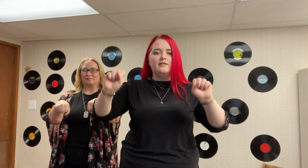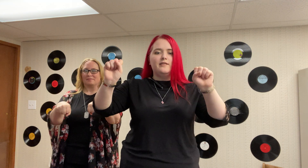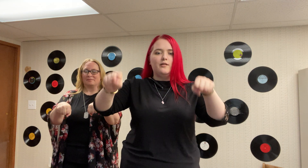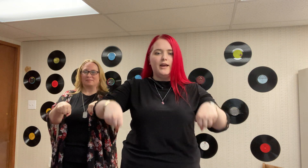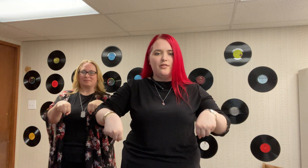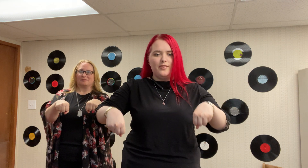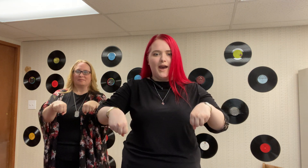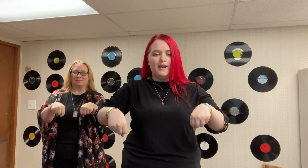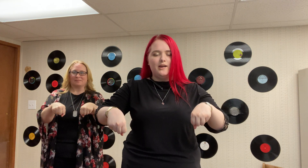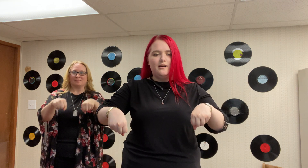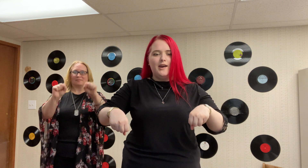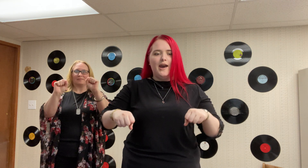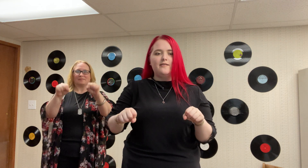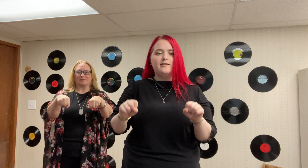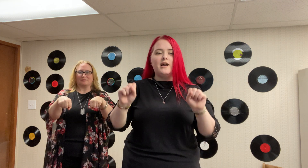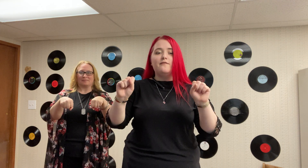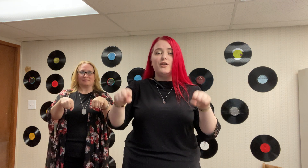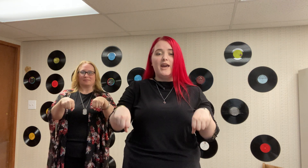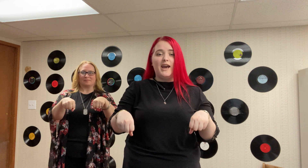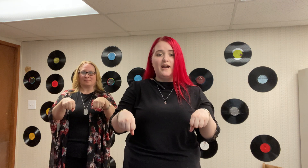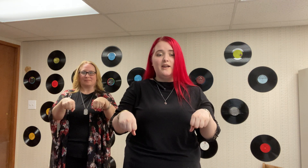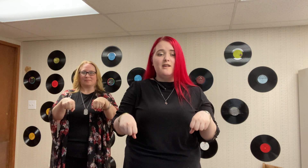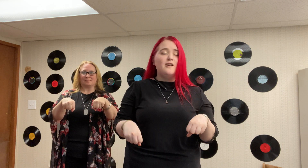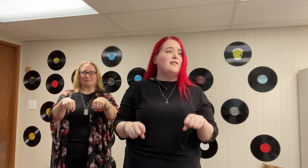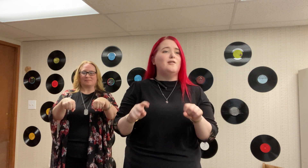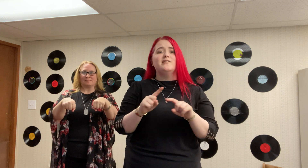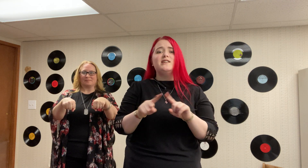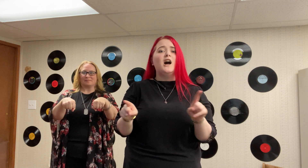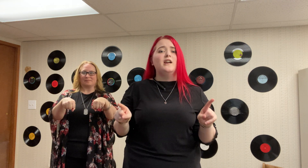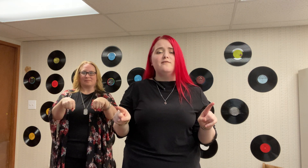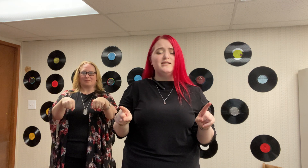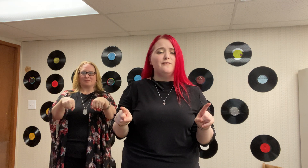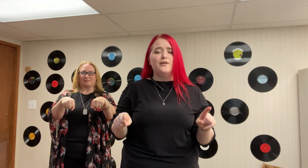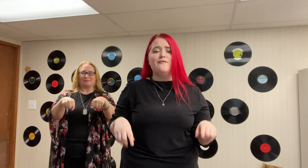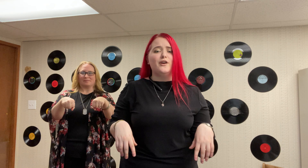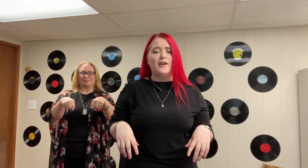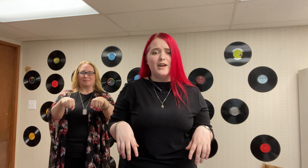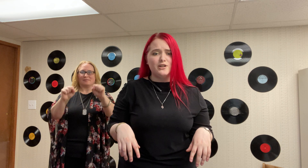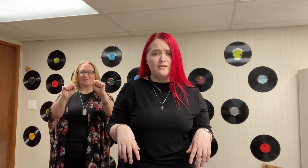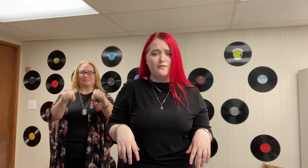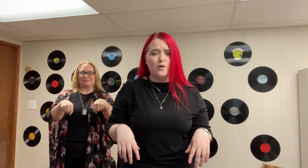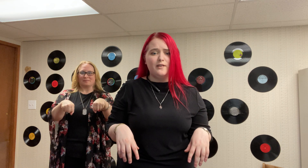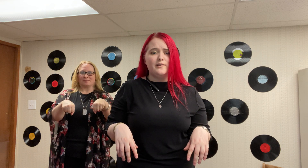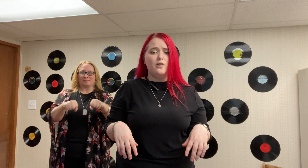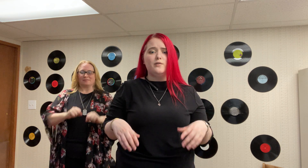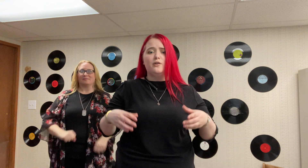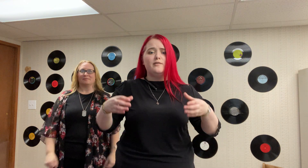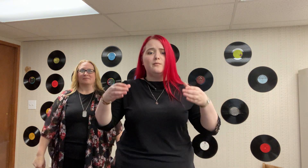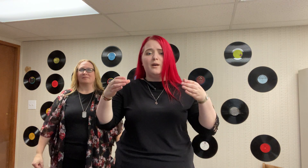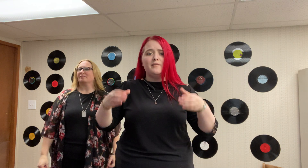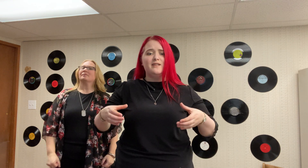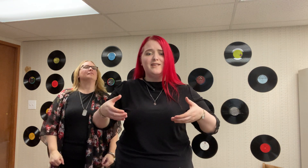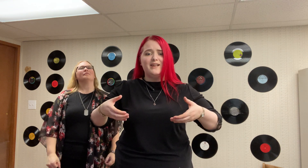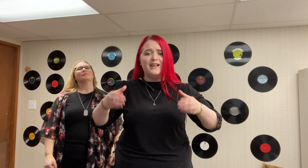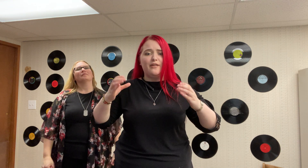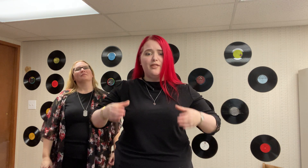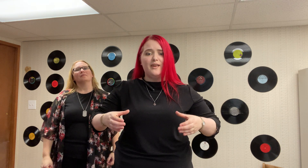So like that. And the sign for can, there's a ton of different variations for it. So you're sometimes going to see it like